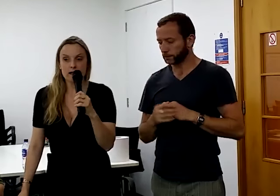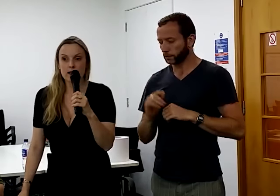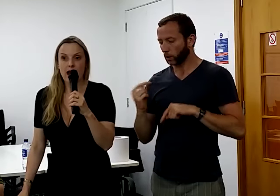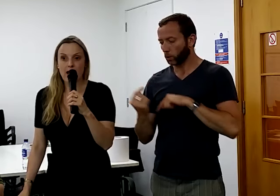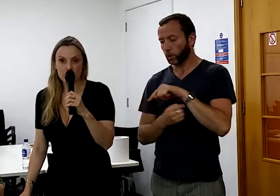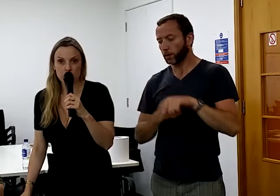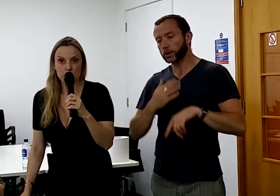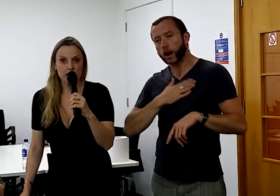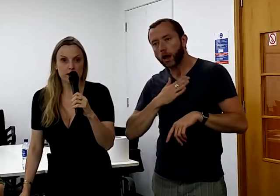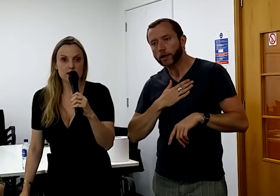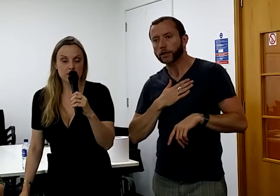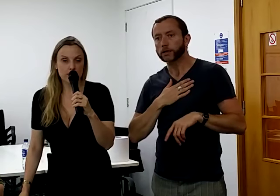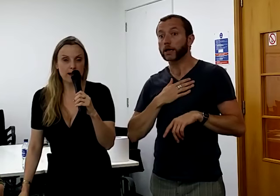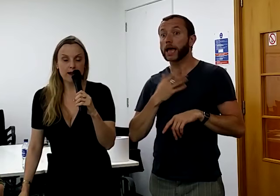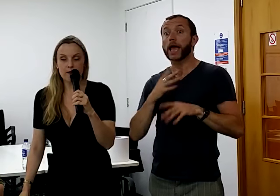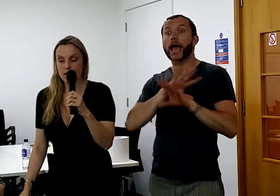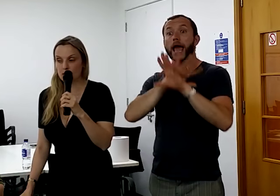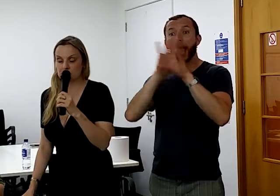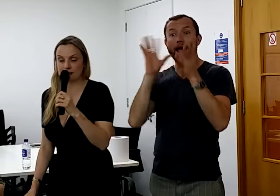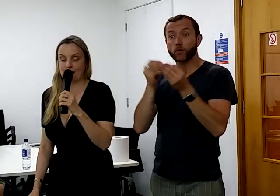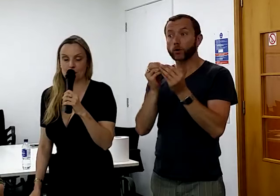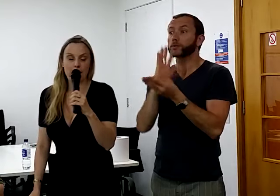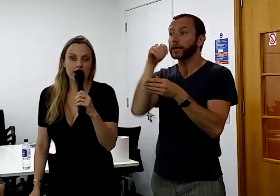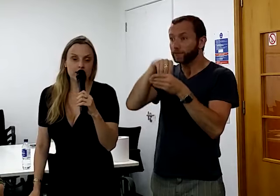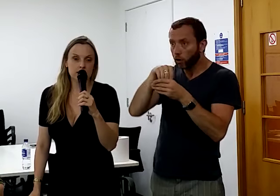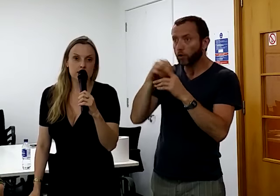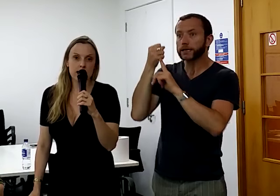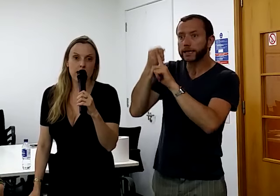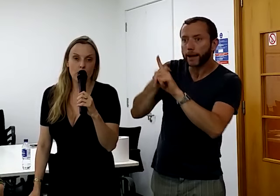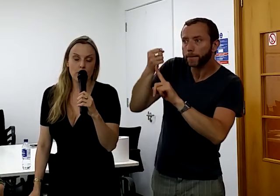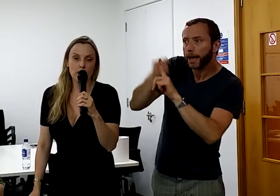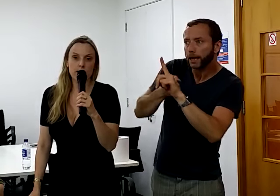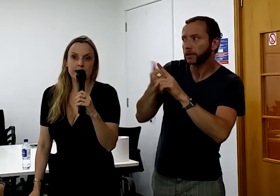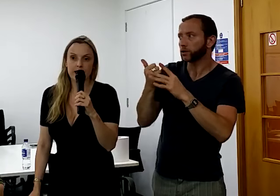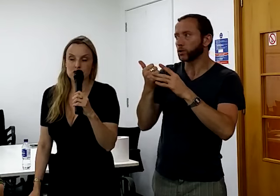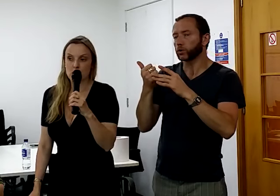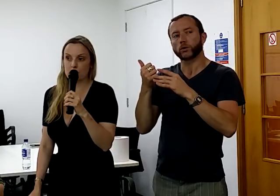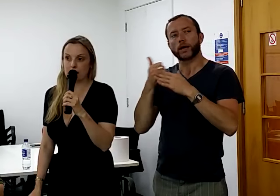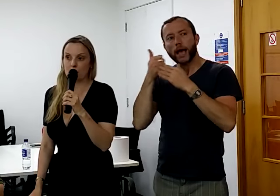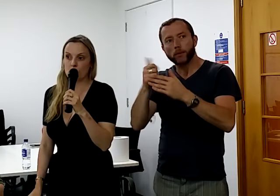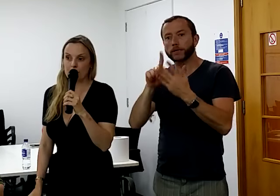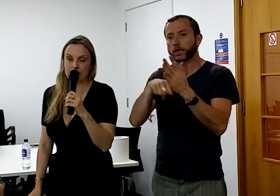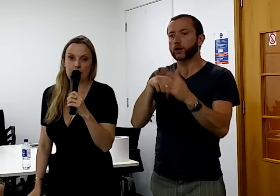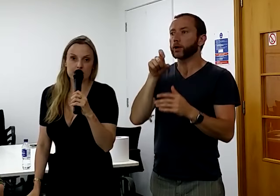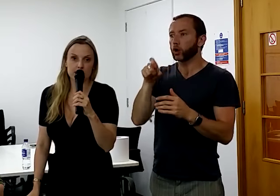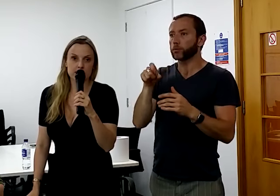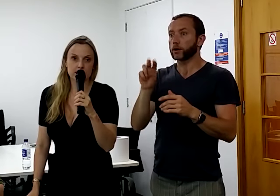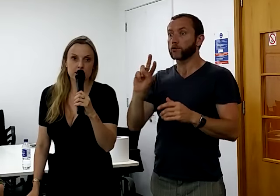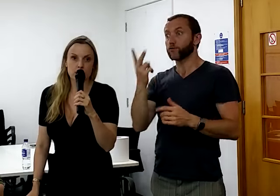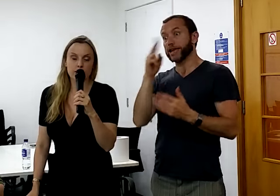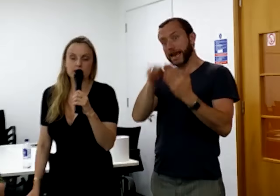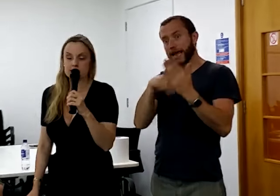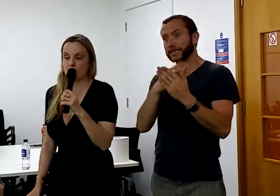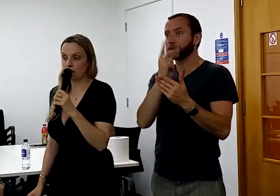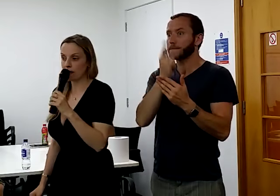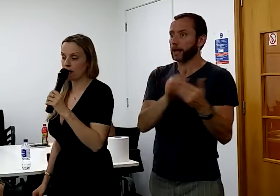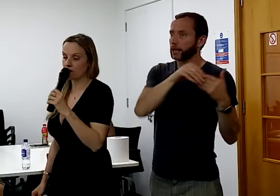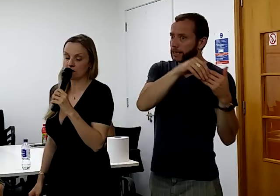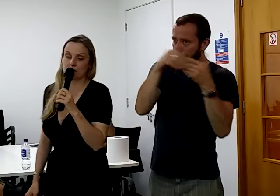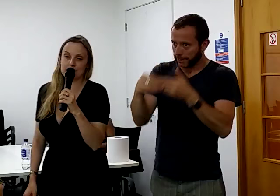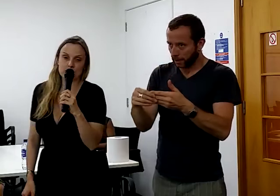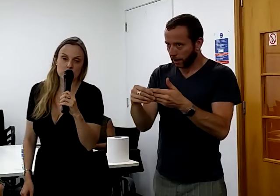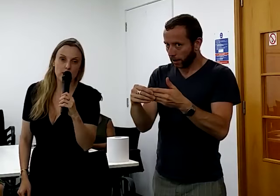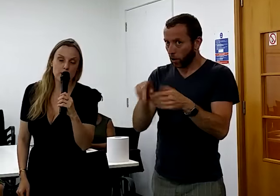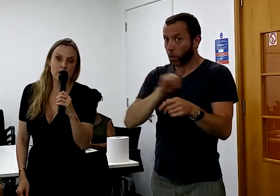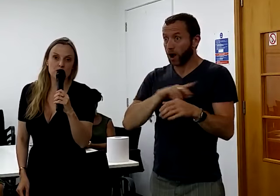really like everybody to be involved in the campaign to help get Jeremy re-elected, because it's